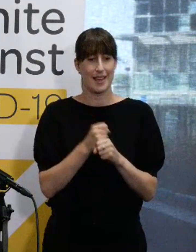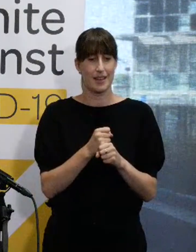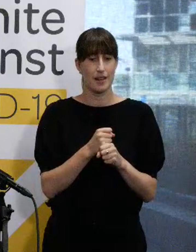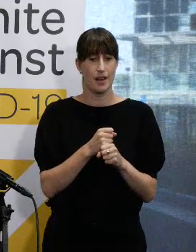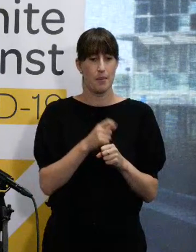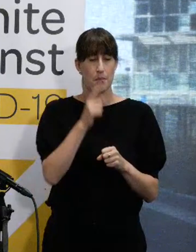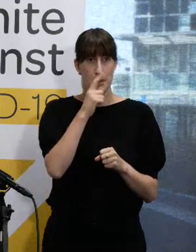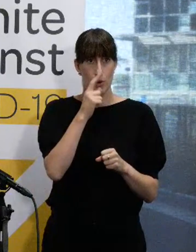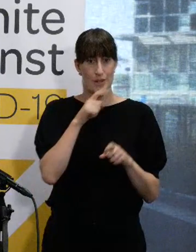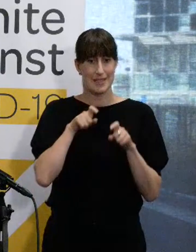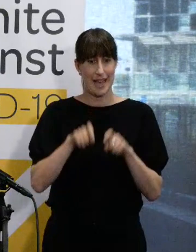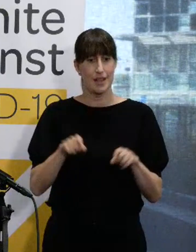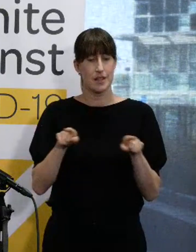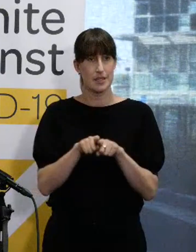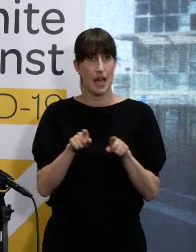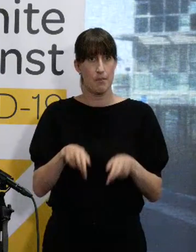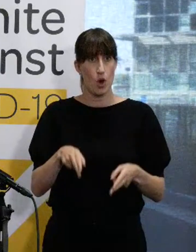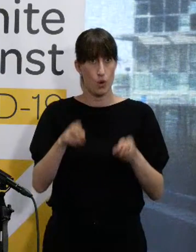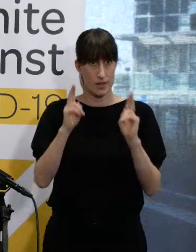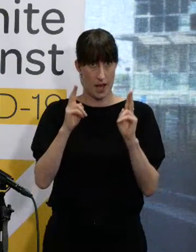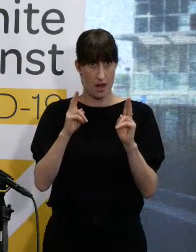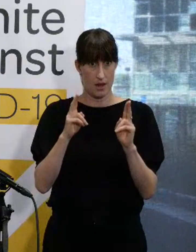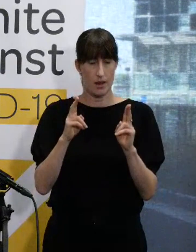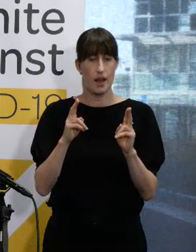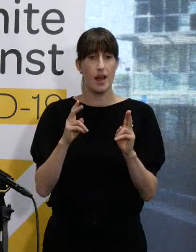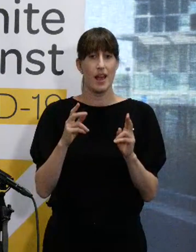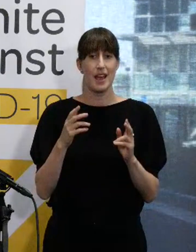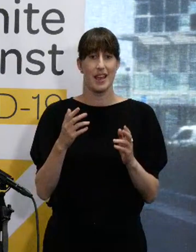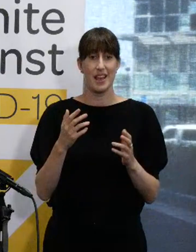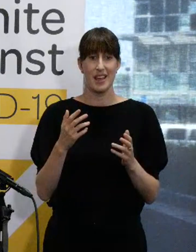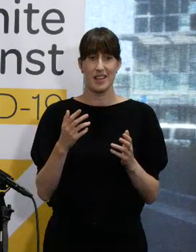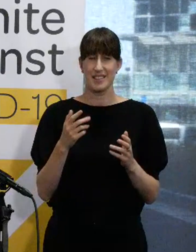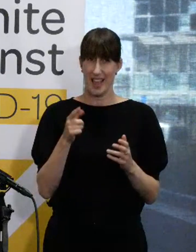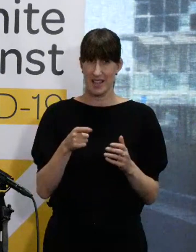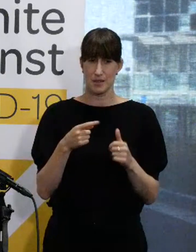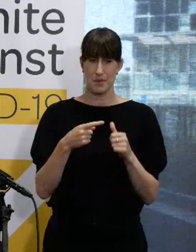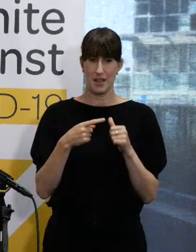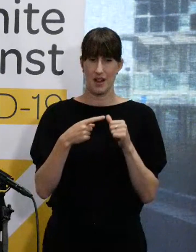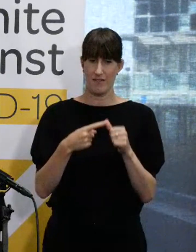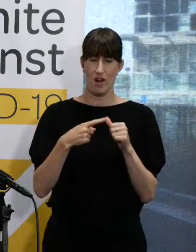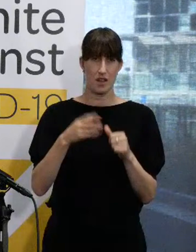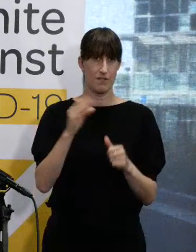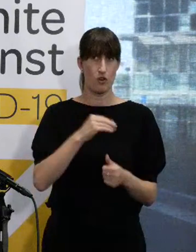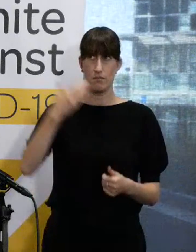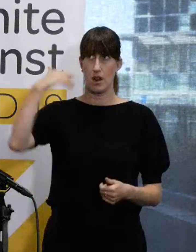to I guess what they're suggesting is cohorting, and that is something we have been doing since the